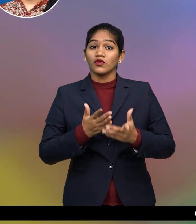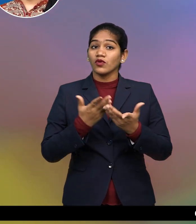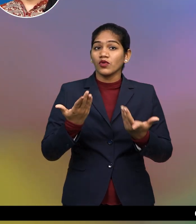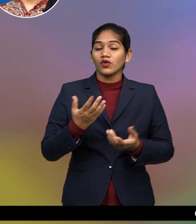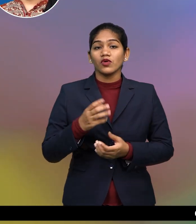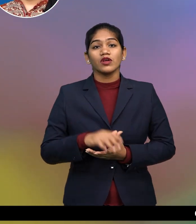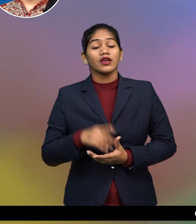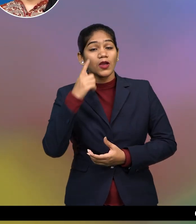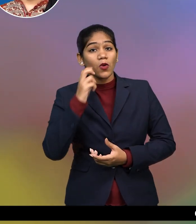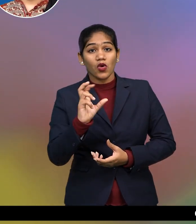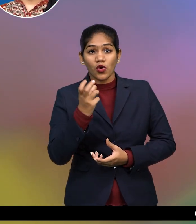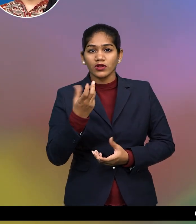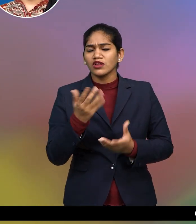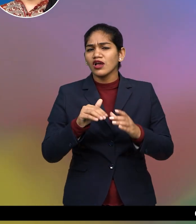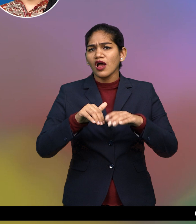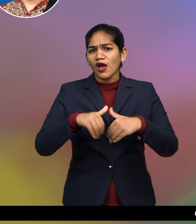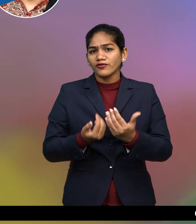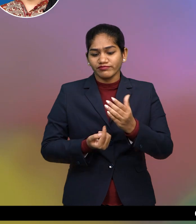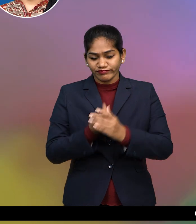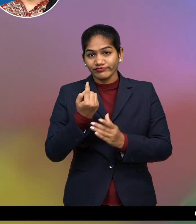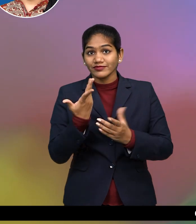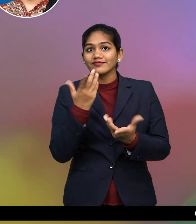or onion by bulbs.